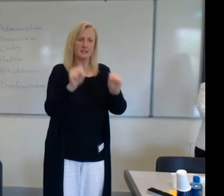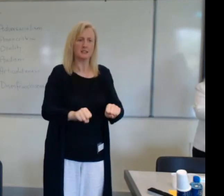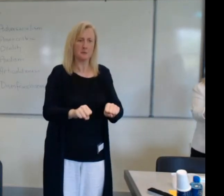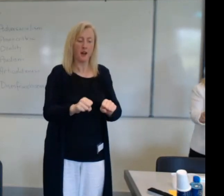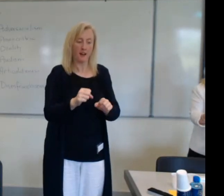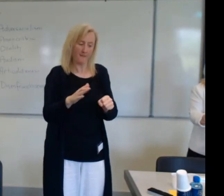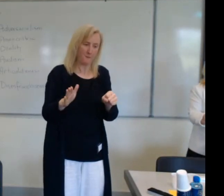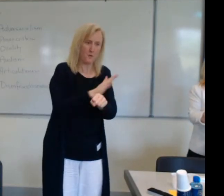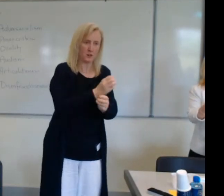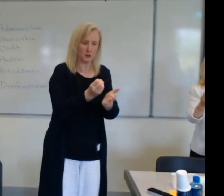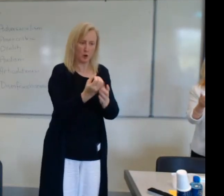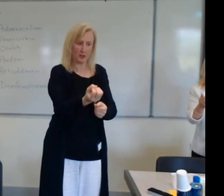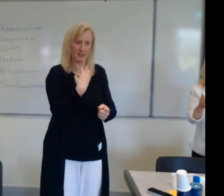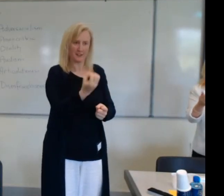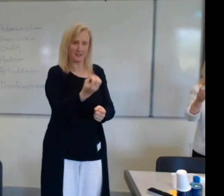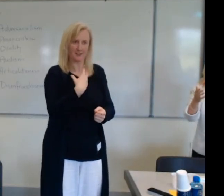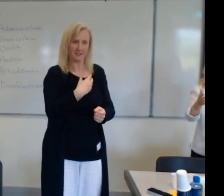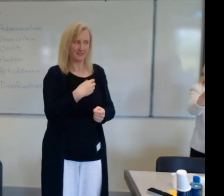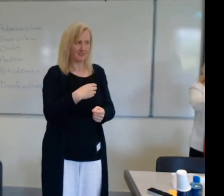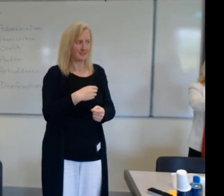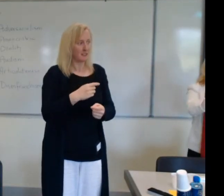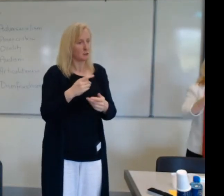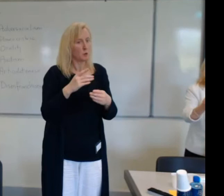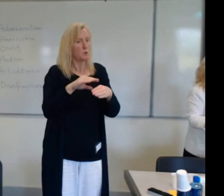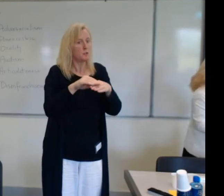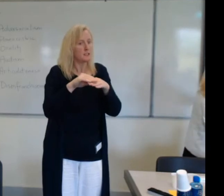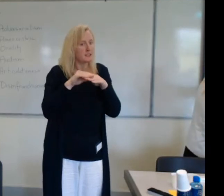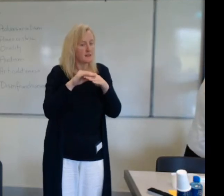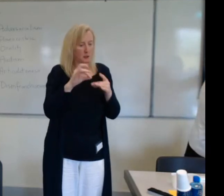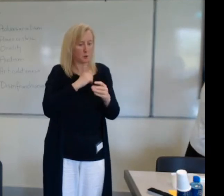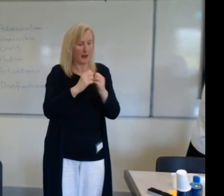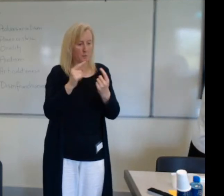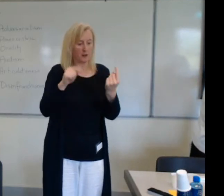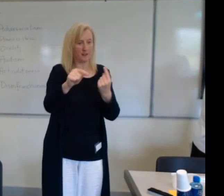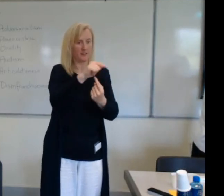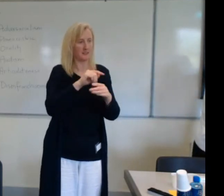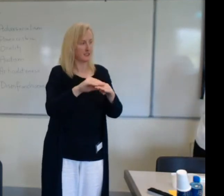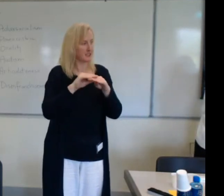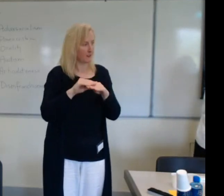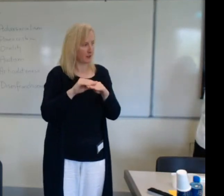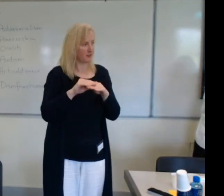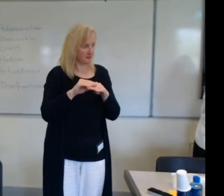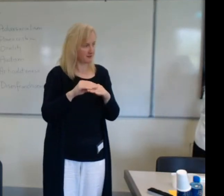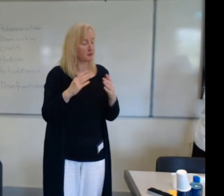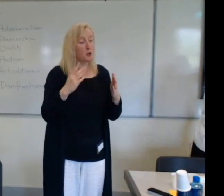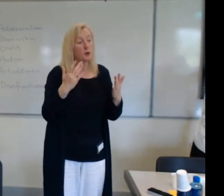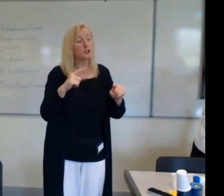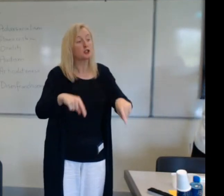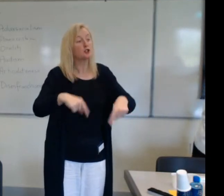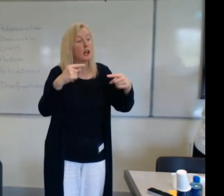that it's a reliable story and that you're safeguarding all parties in the event. There are also challenges. There's